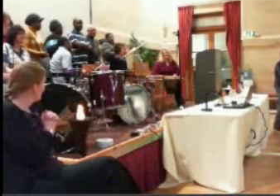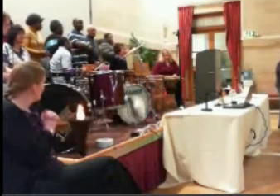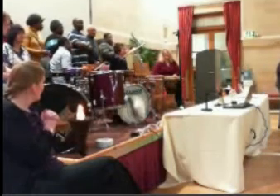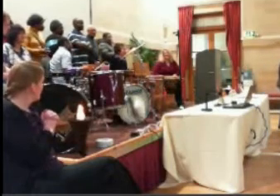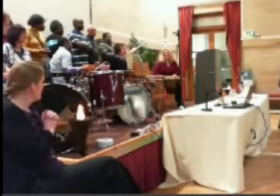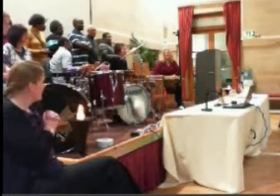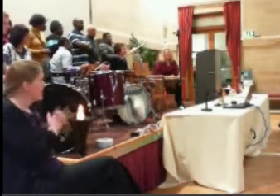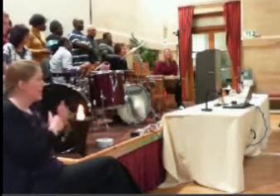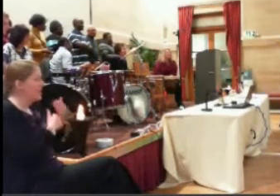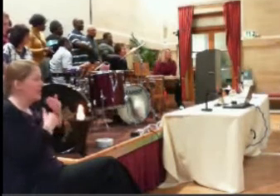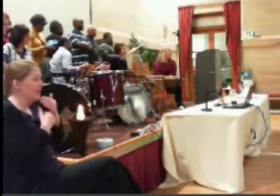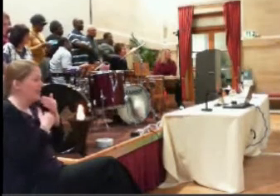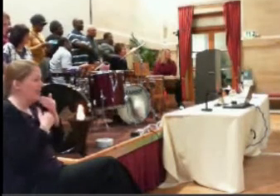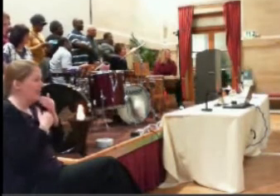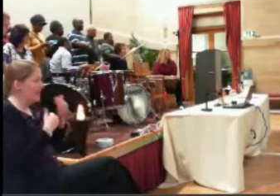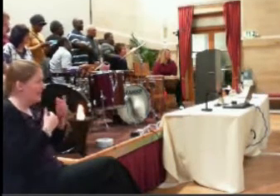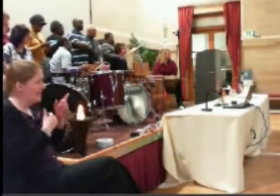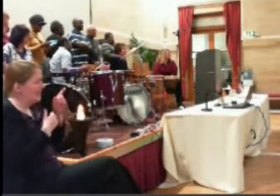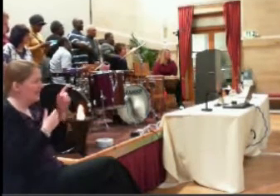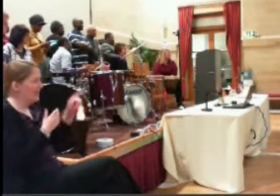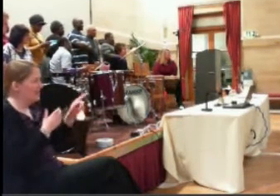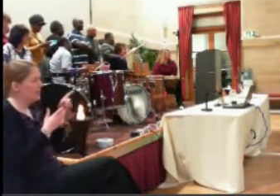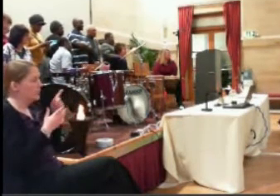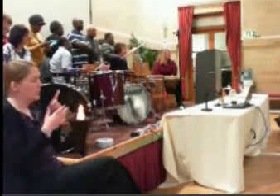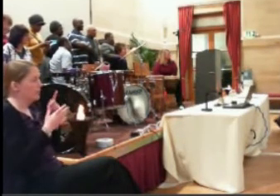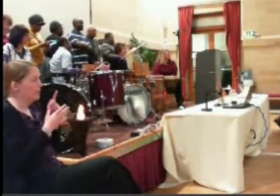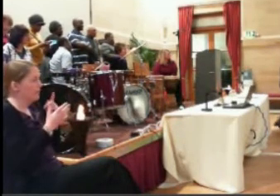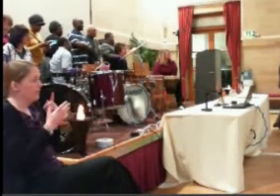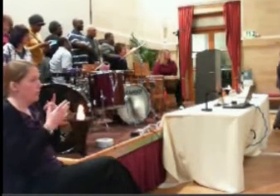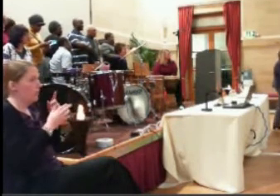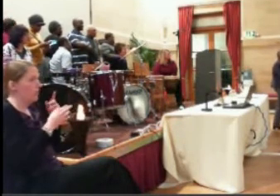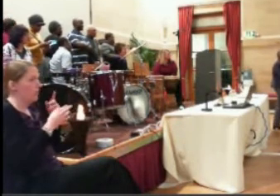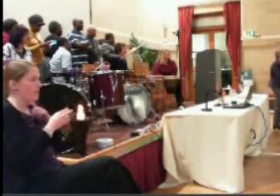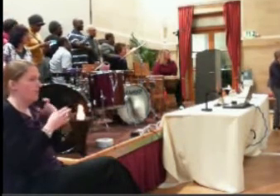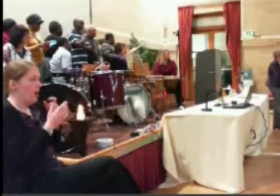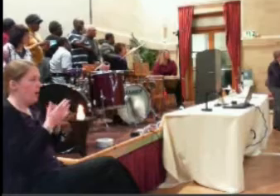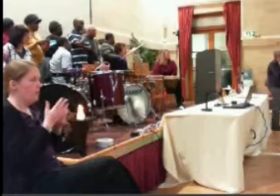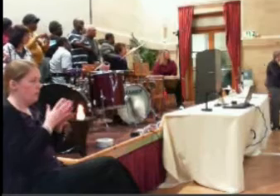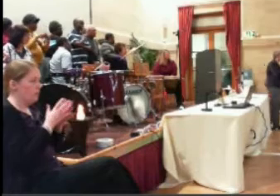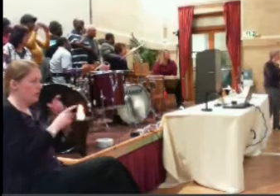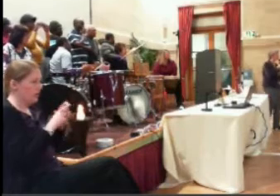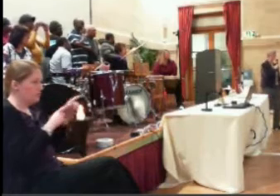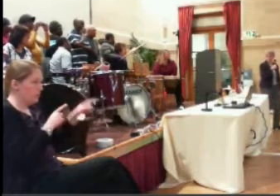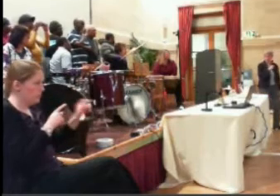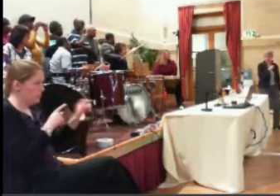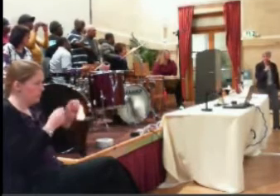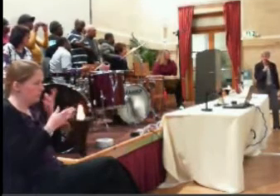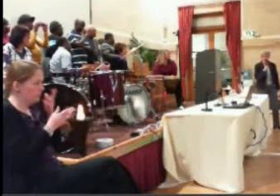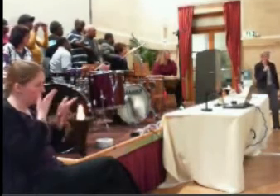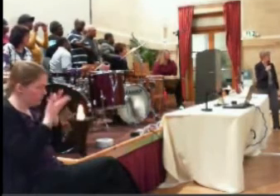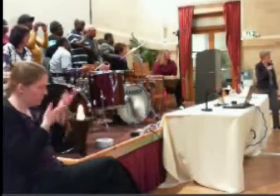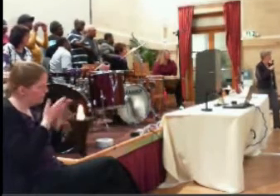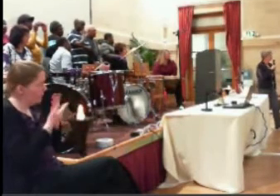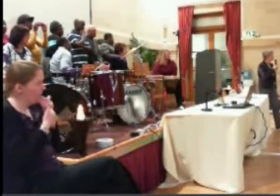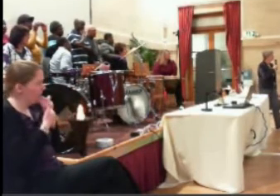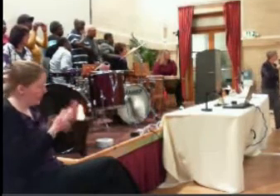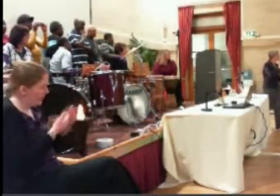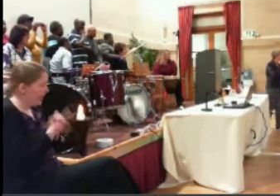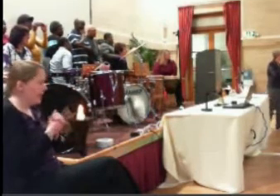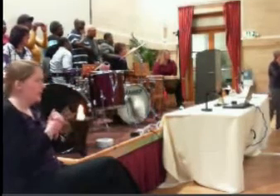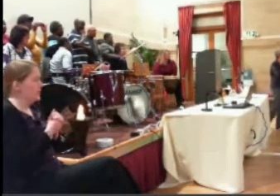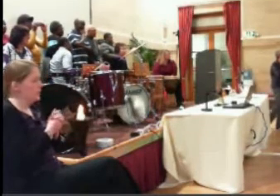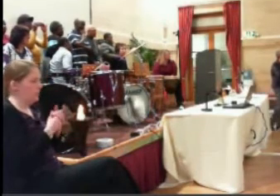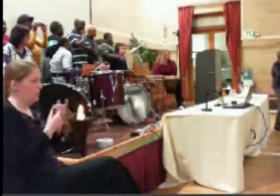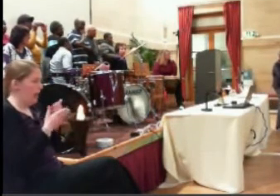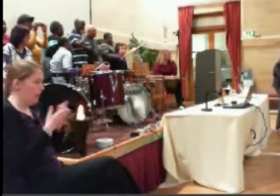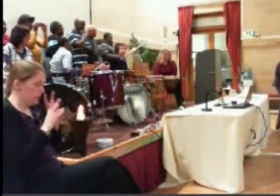Thank you to Father Richard for leading us in the moments of reflection and your beautiful words about the candles and our